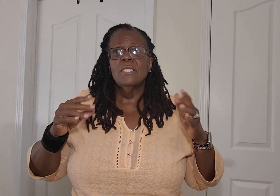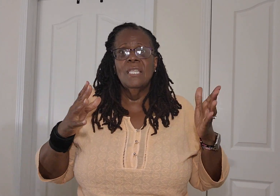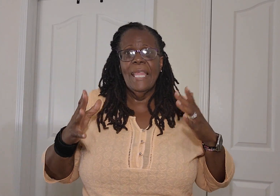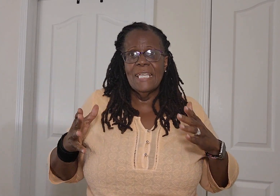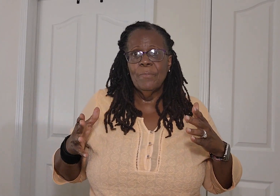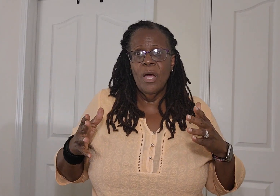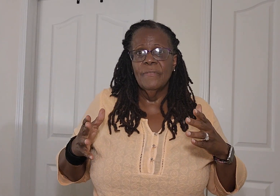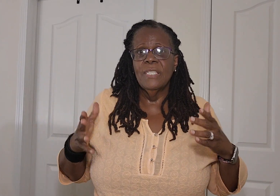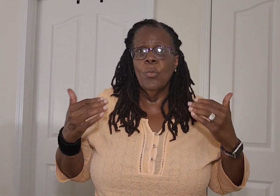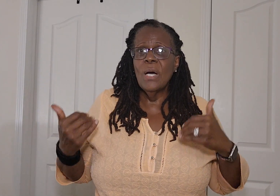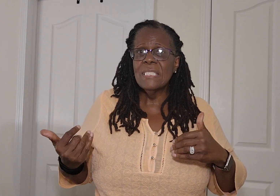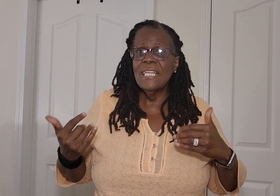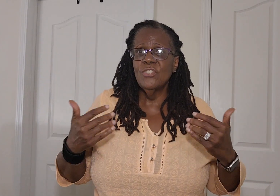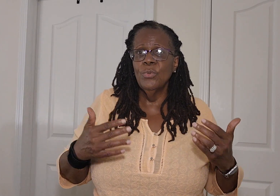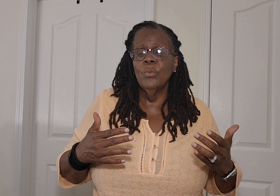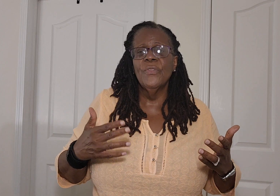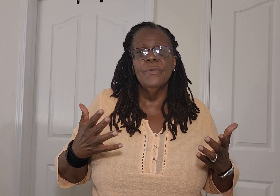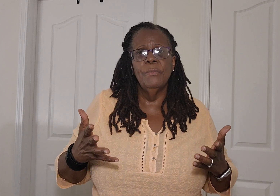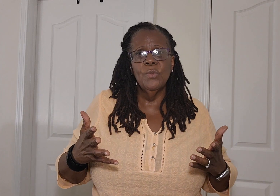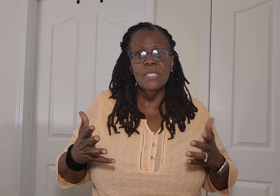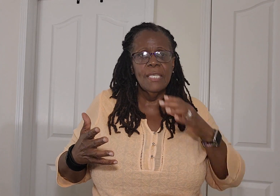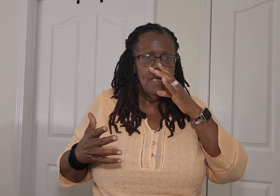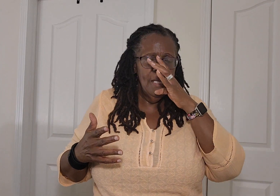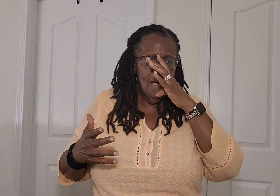the last part of it. And once I do it with the music,